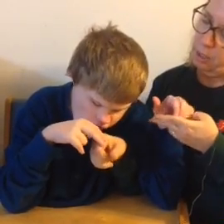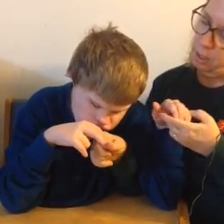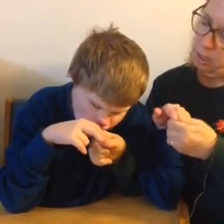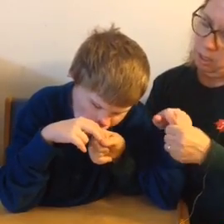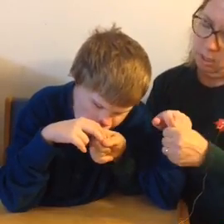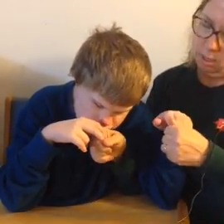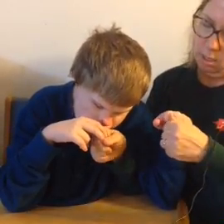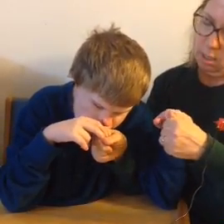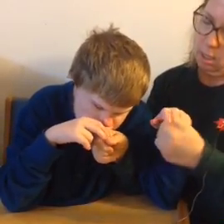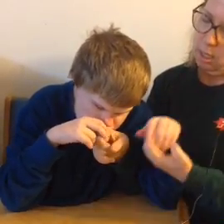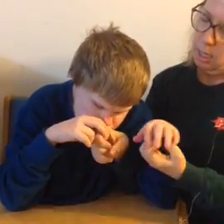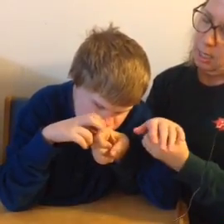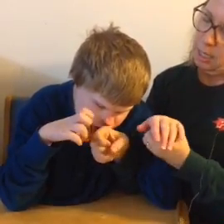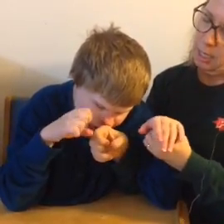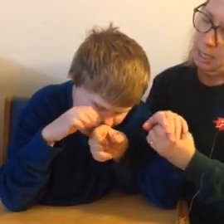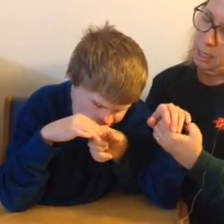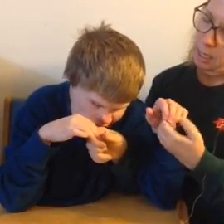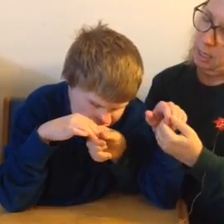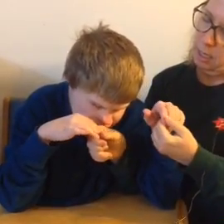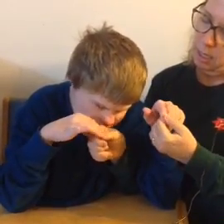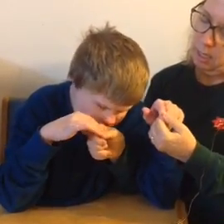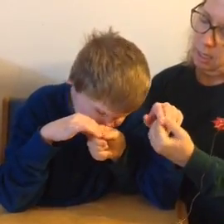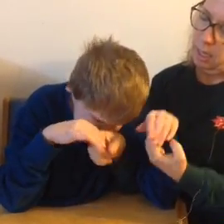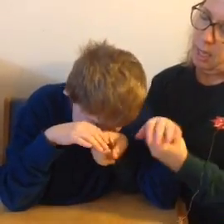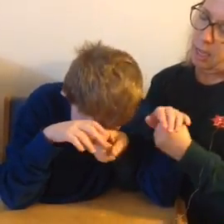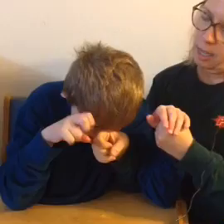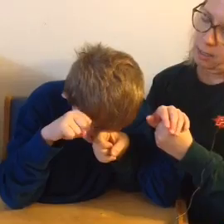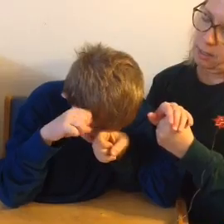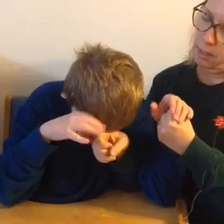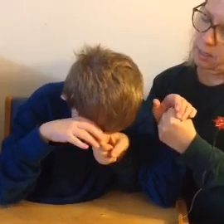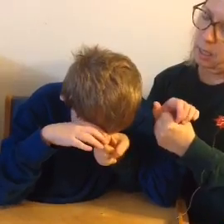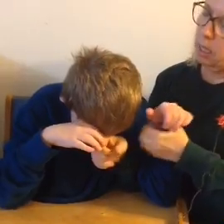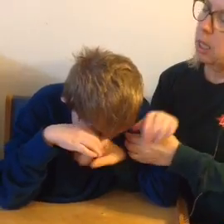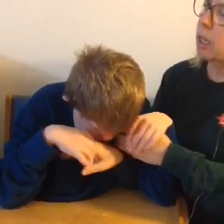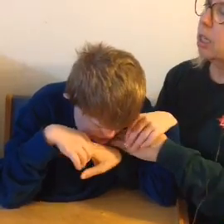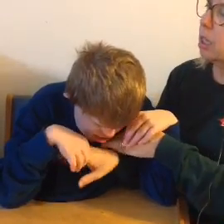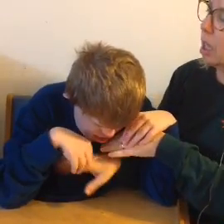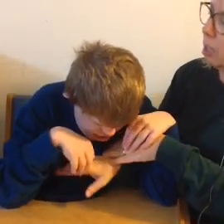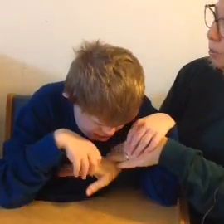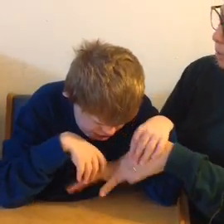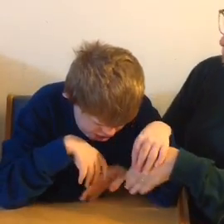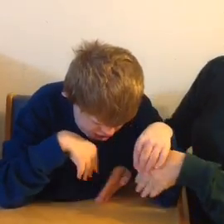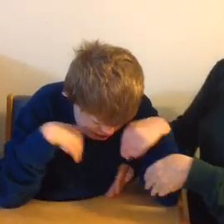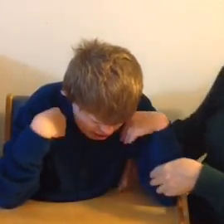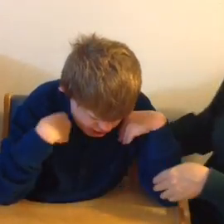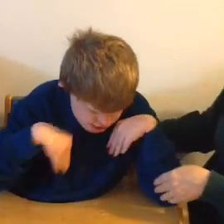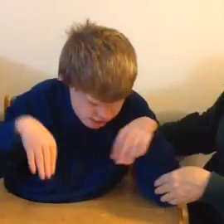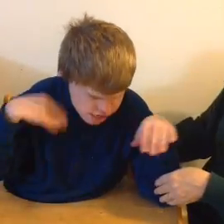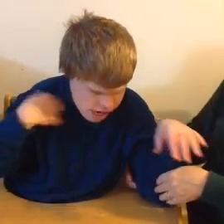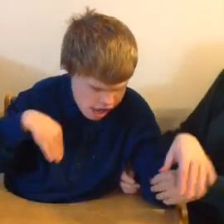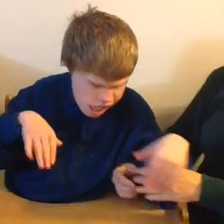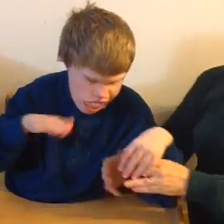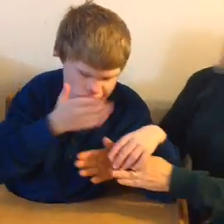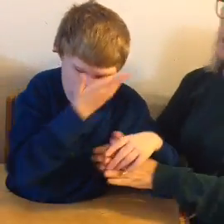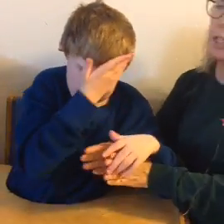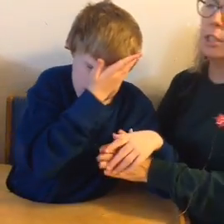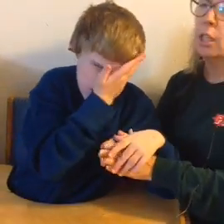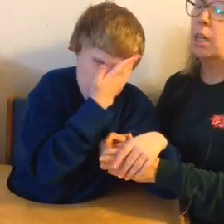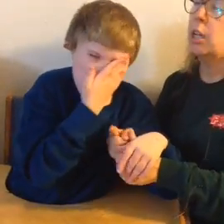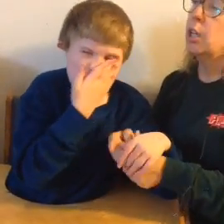H, E, S. Clothes. Can you sign clothes? Very good.